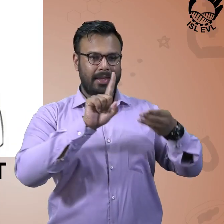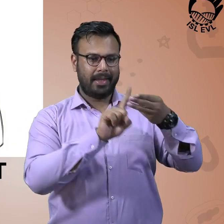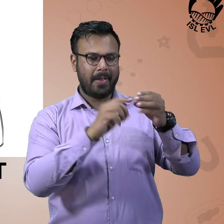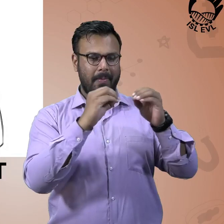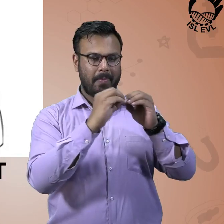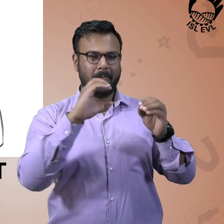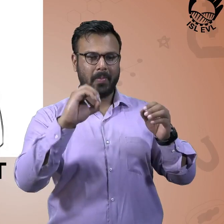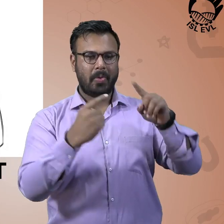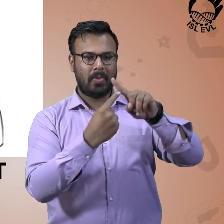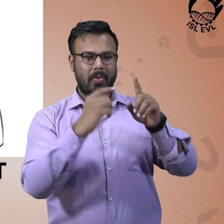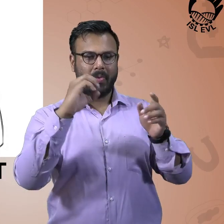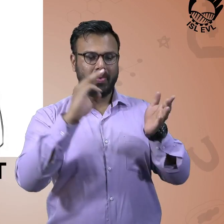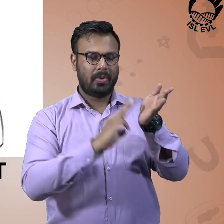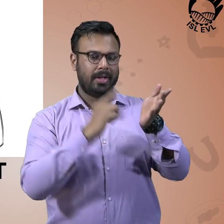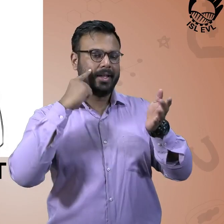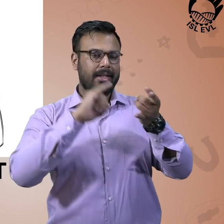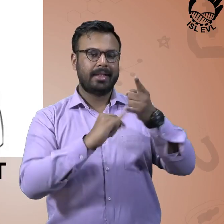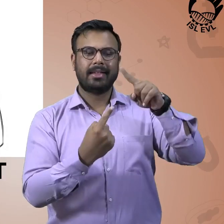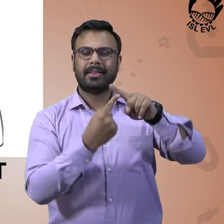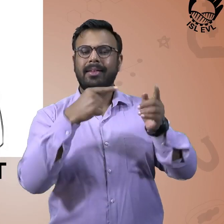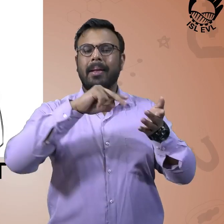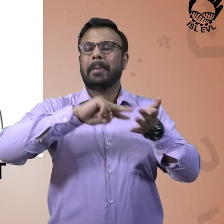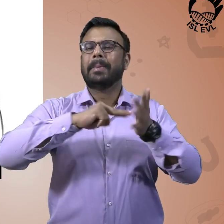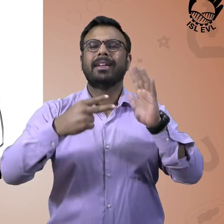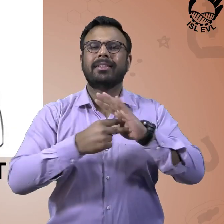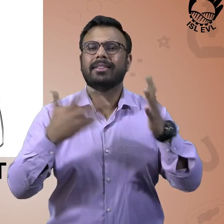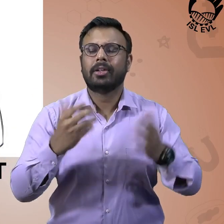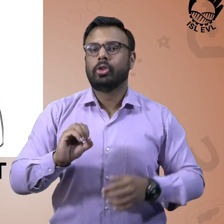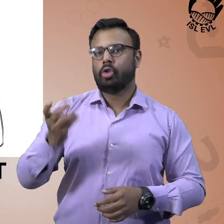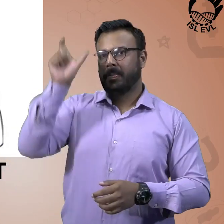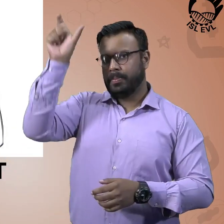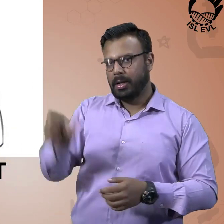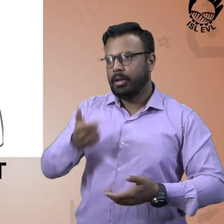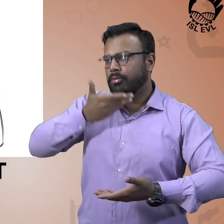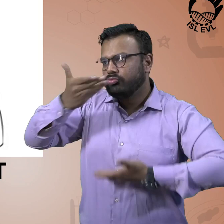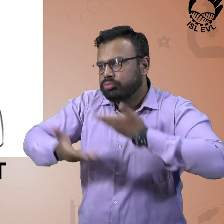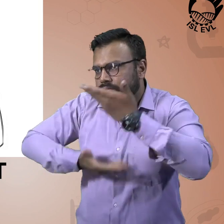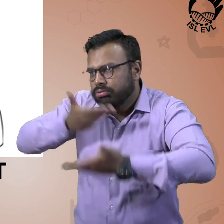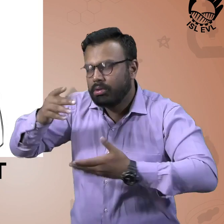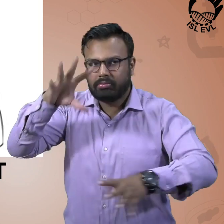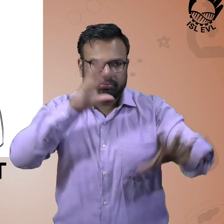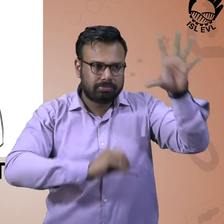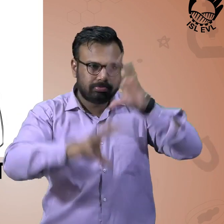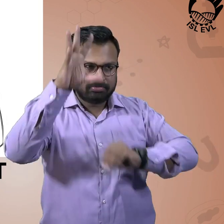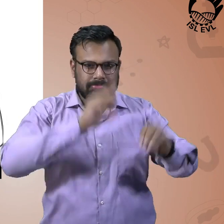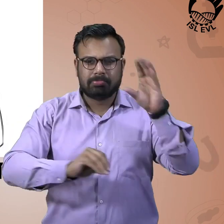A phlebotomist is a trained professional who will use a needle